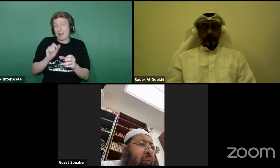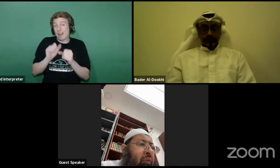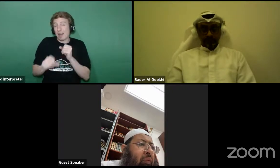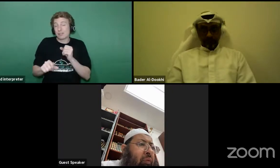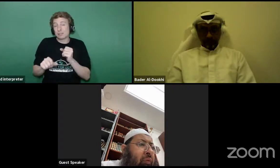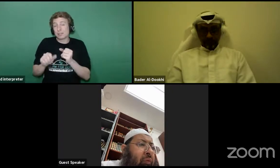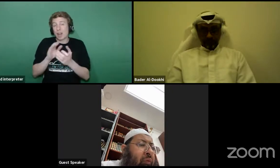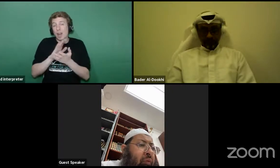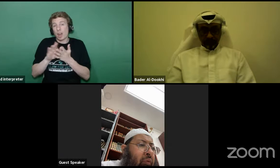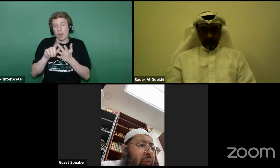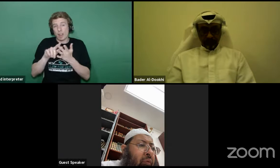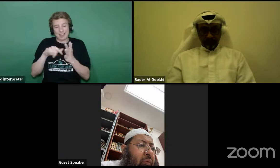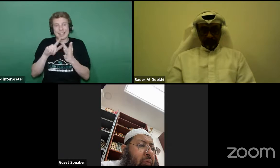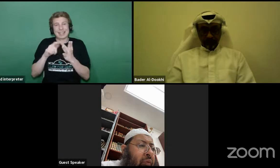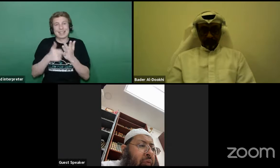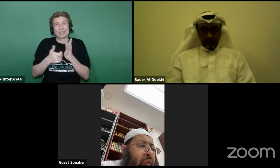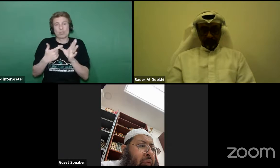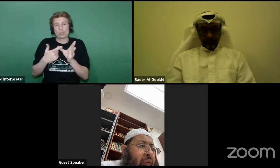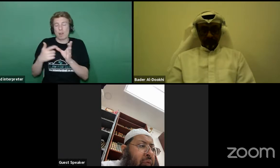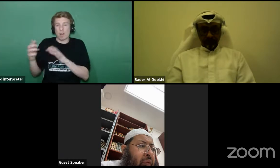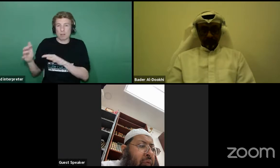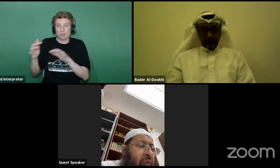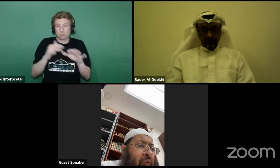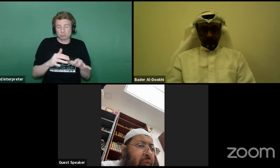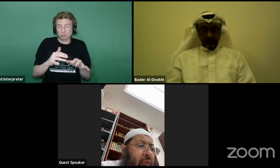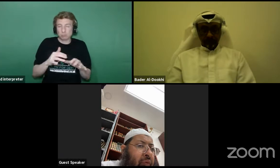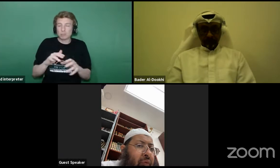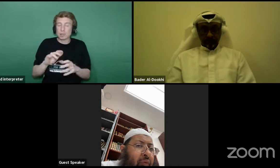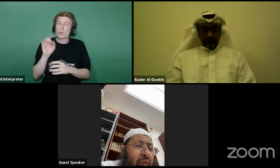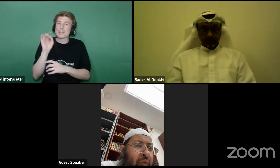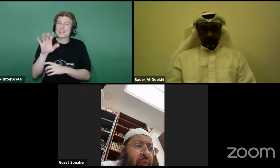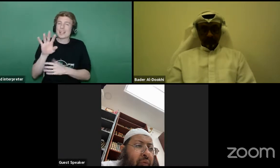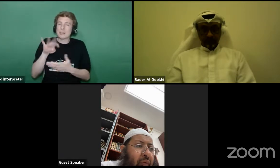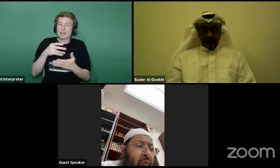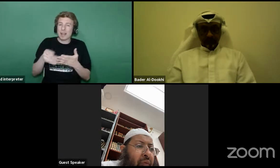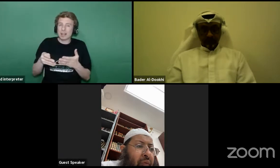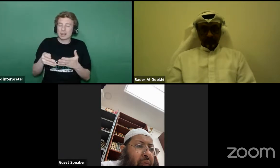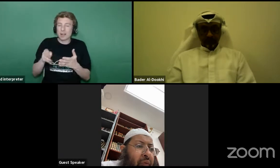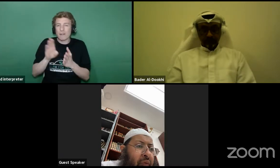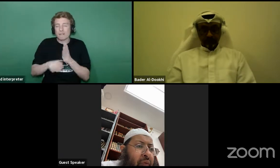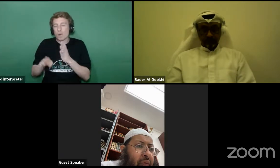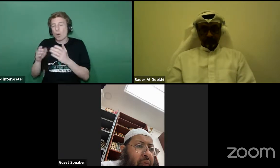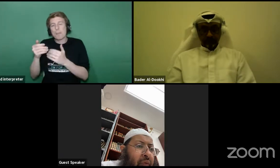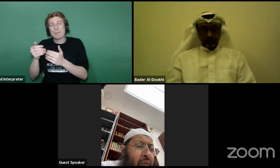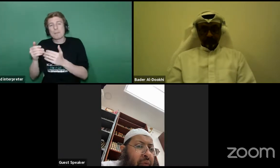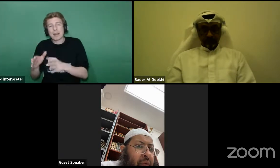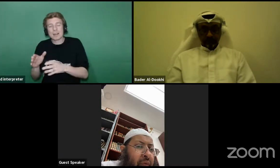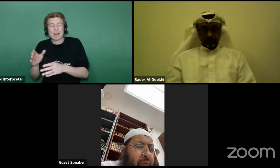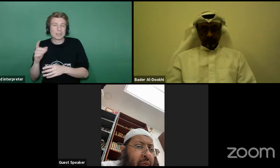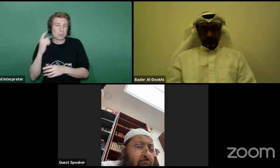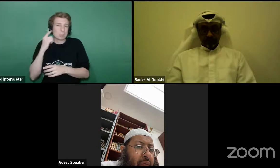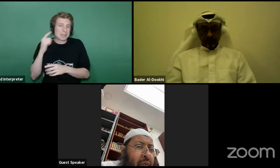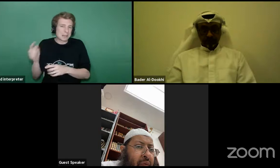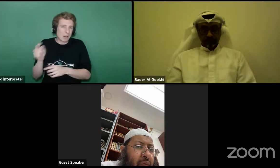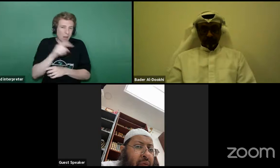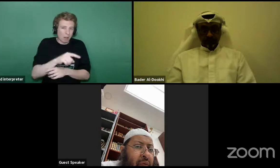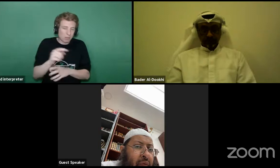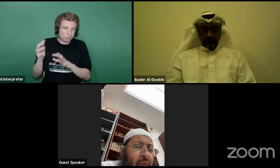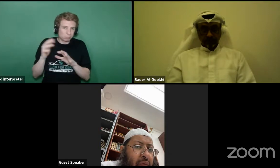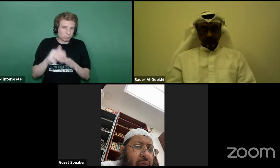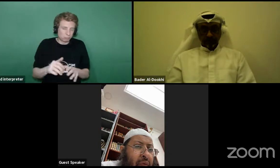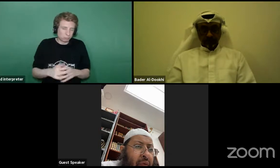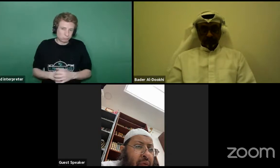from Mecca to Medina. So the 2nd year in the Islamic calendar. And ultimately, the Prophet, peace and blessings be upon